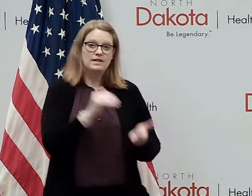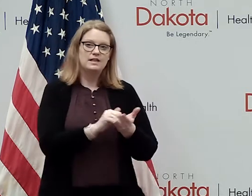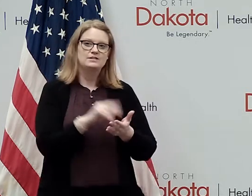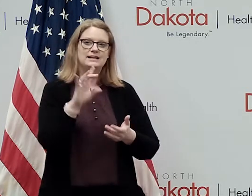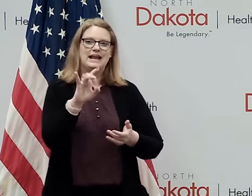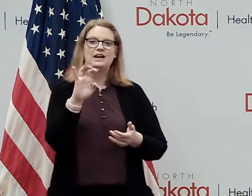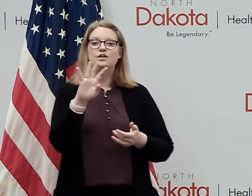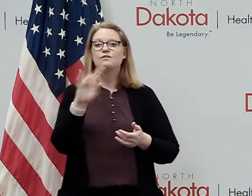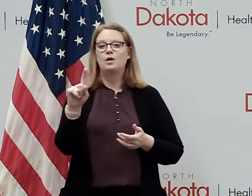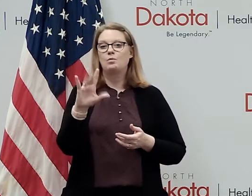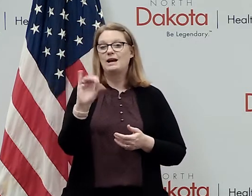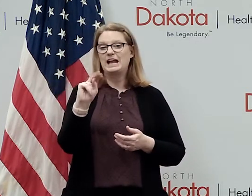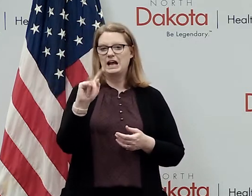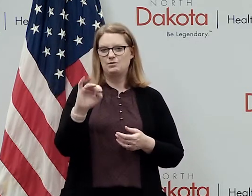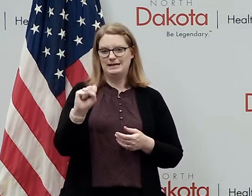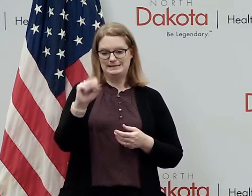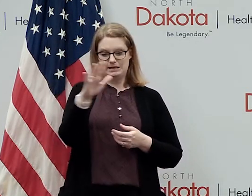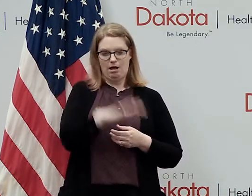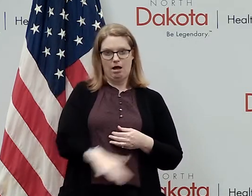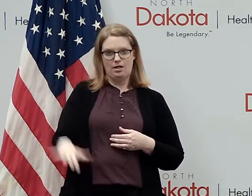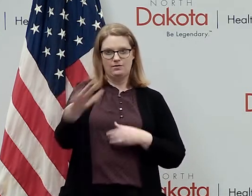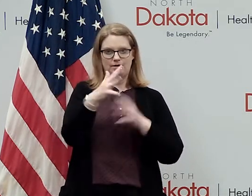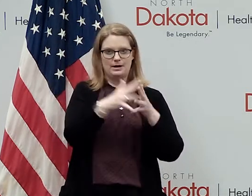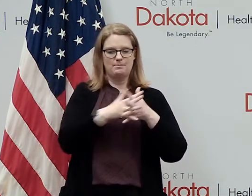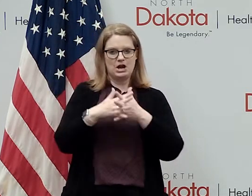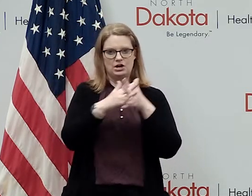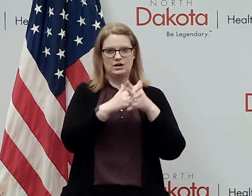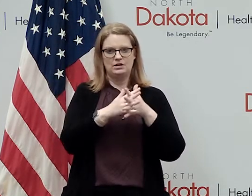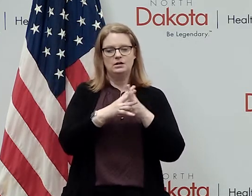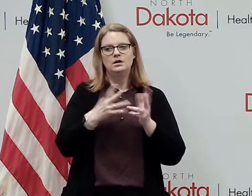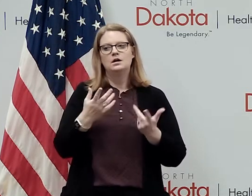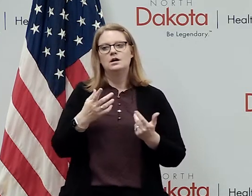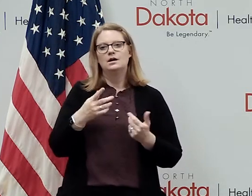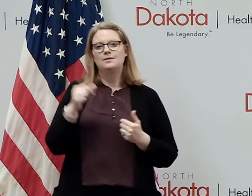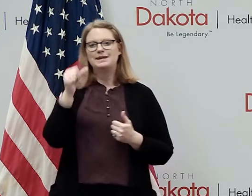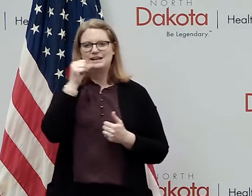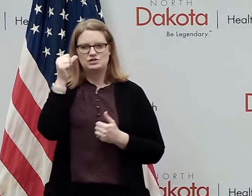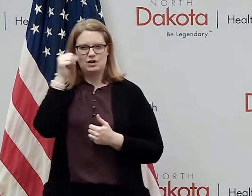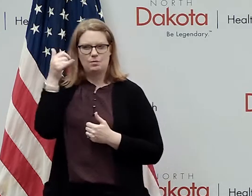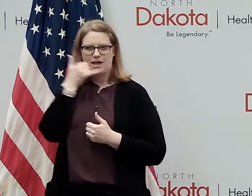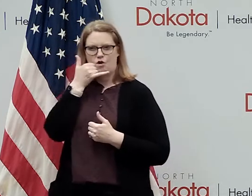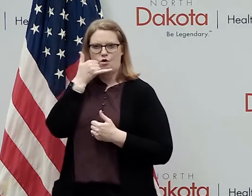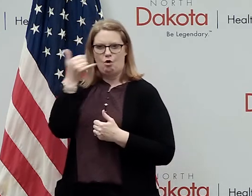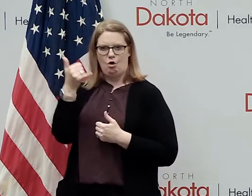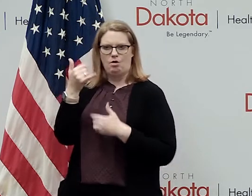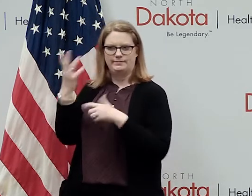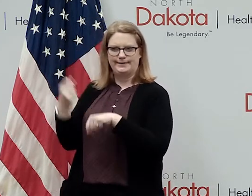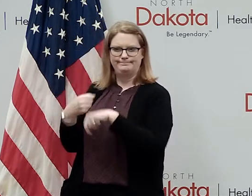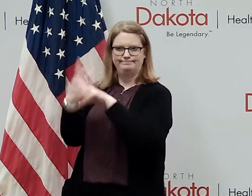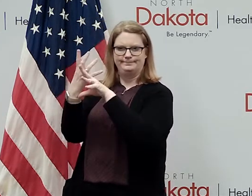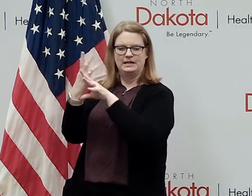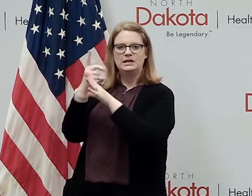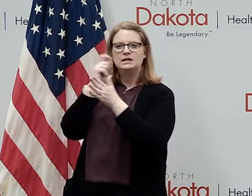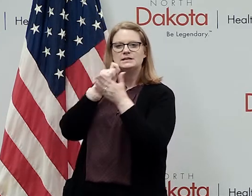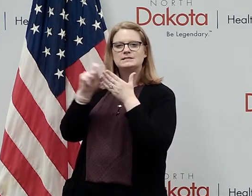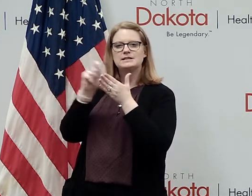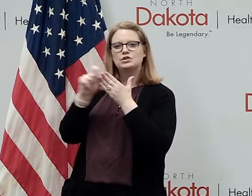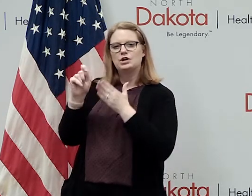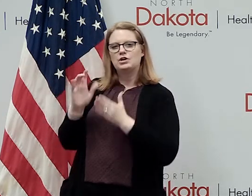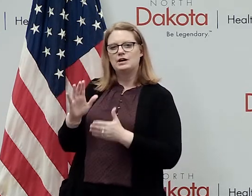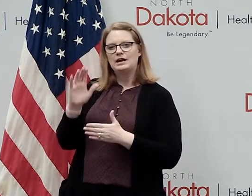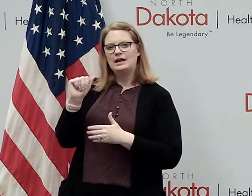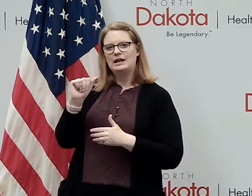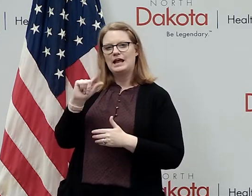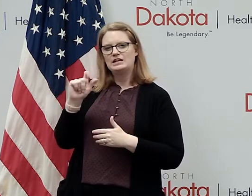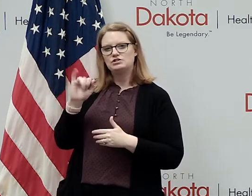3,141 counties in America. Reported yesterday on our call that we had with Secretary Azar,